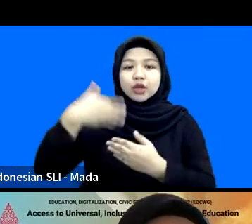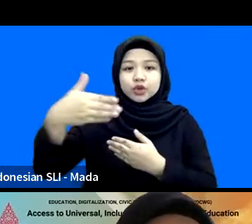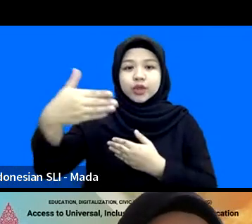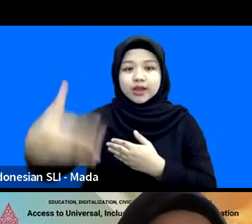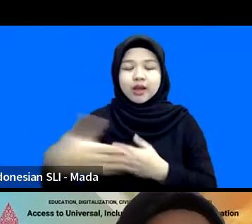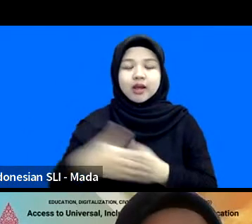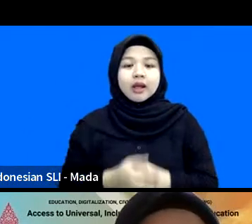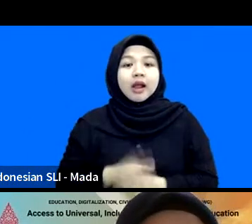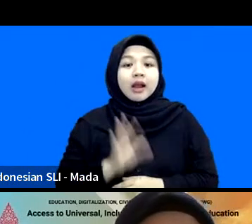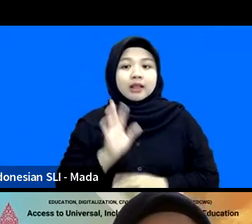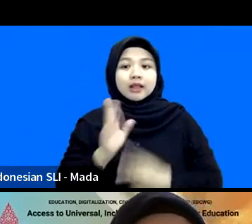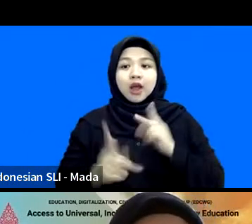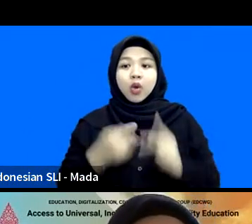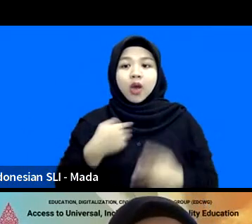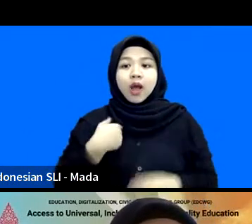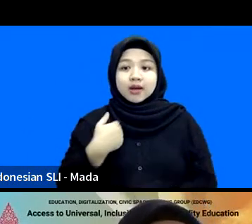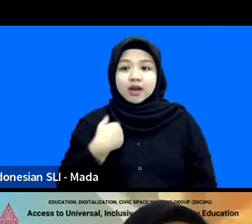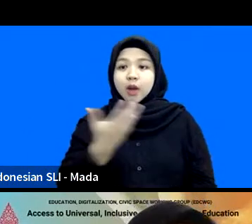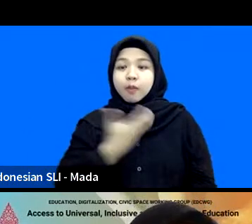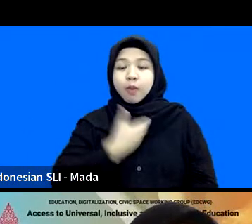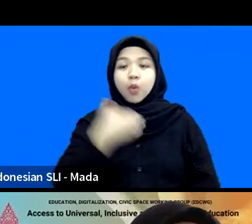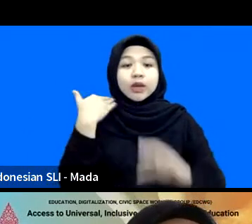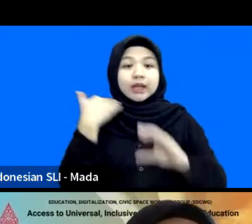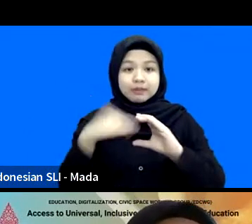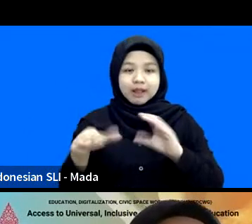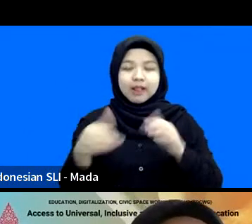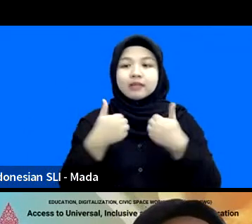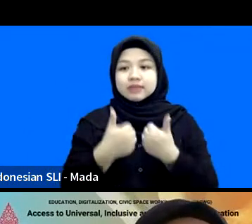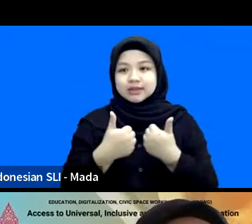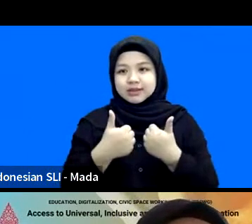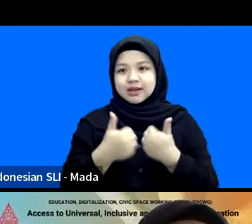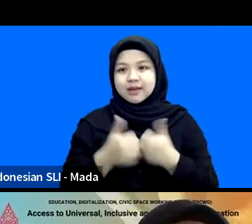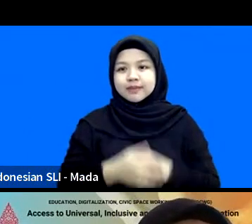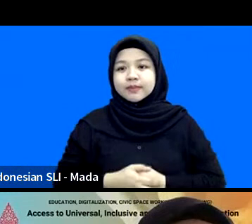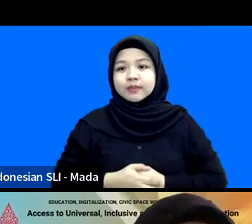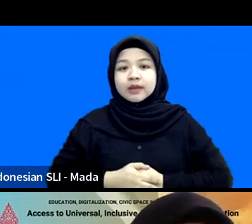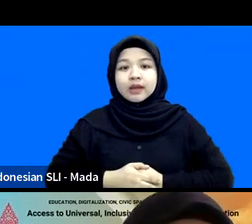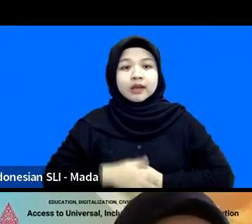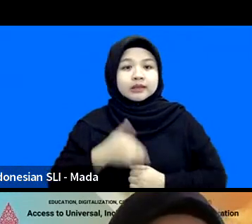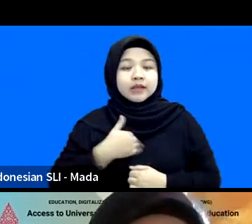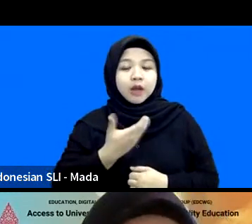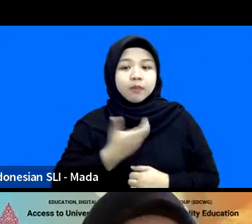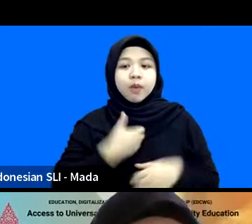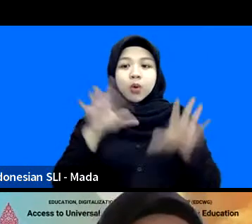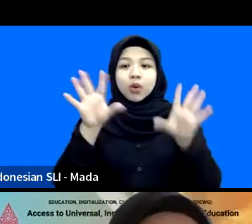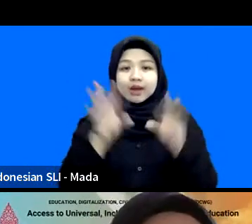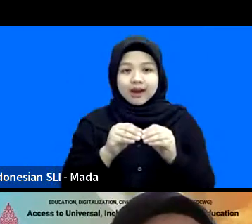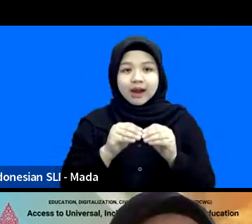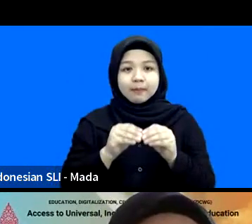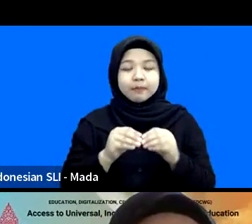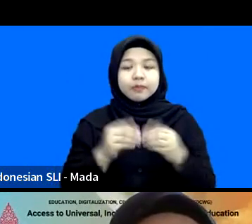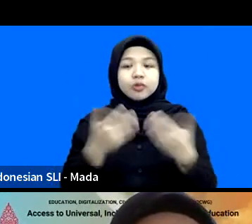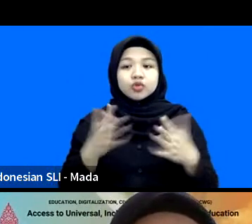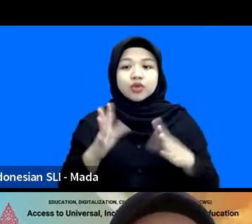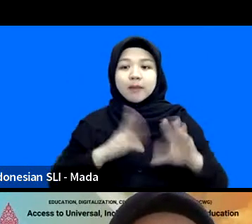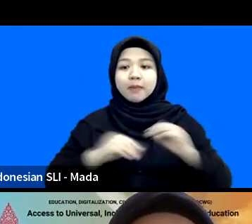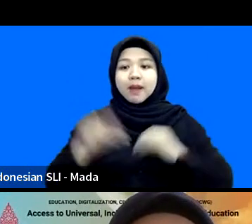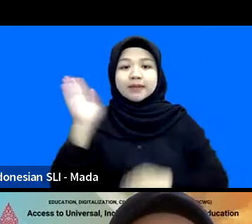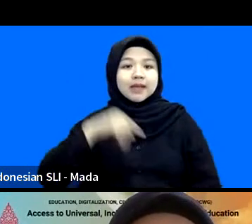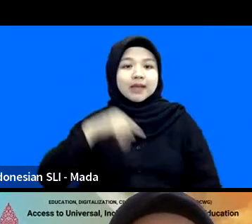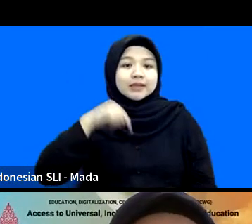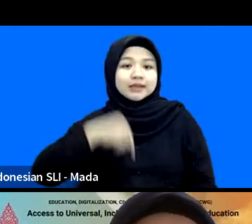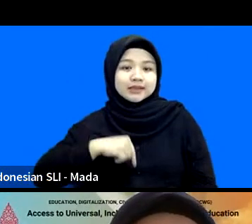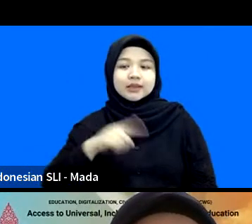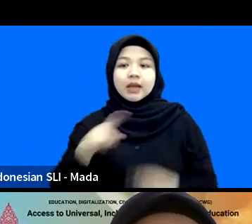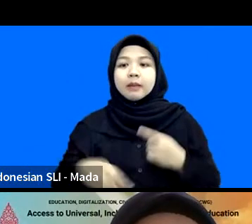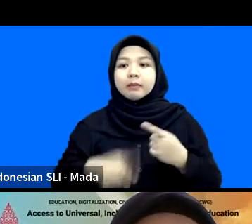But before we close, I just would like to give a quick recap of what we have discussed today. So we first heard from Dr. Iwan